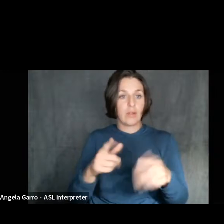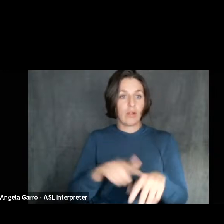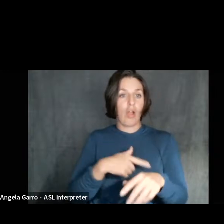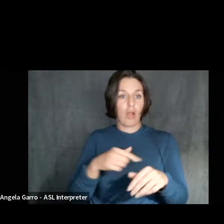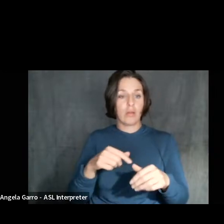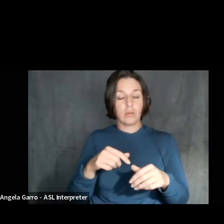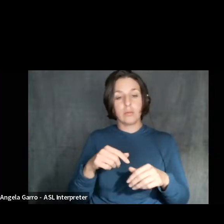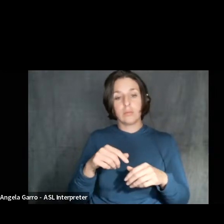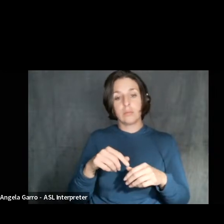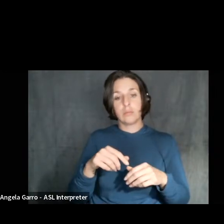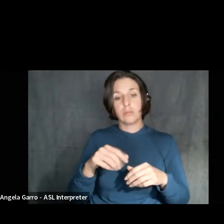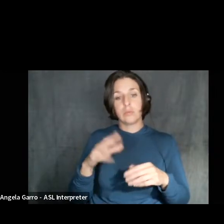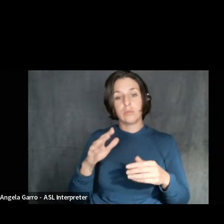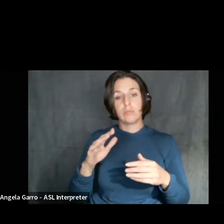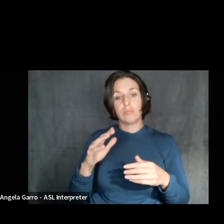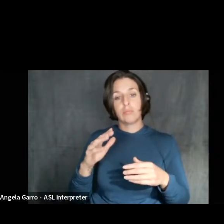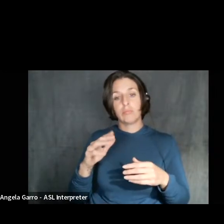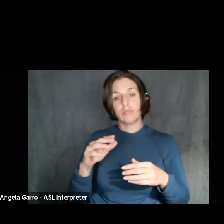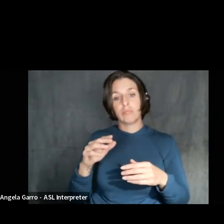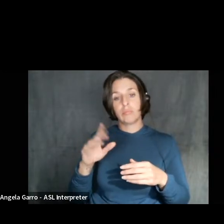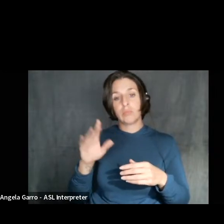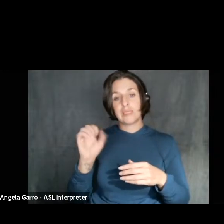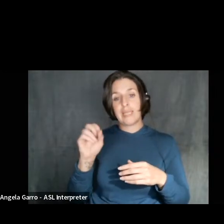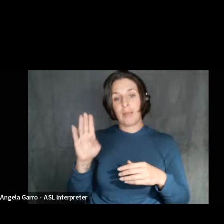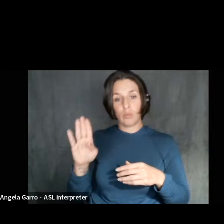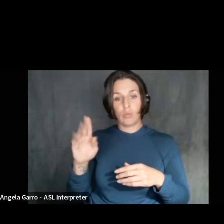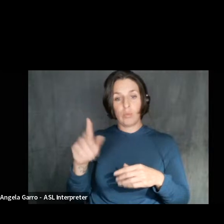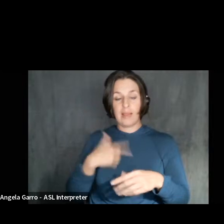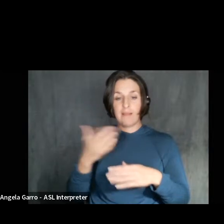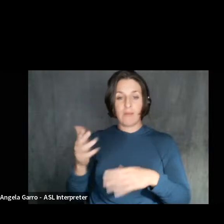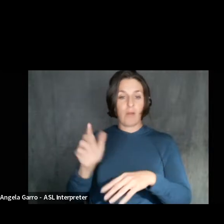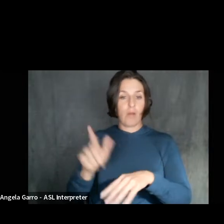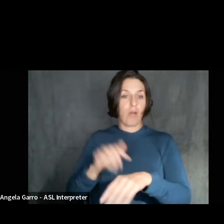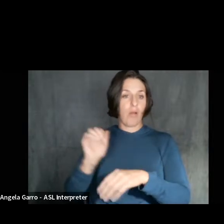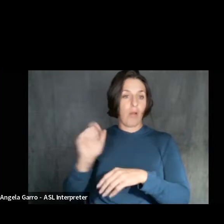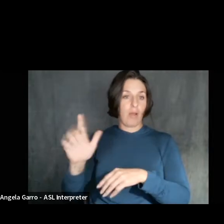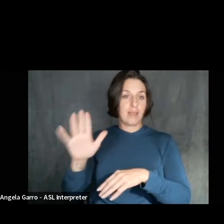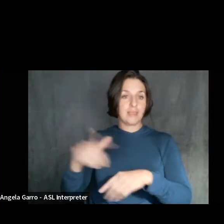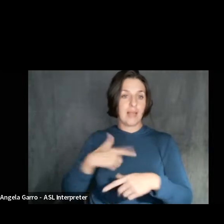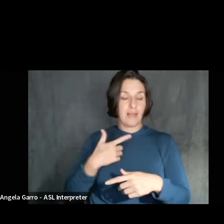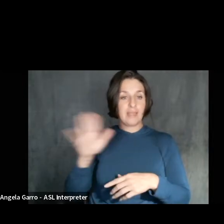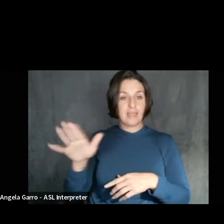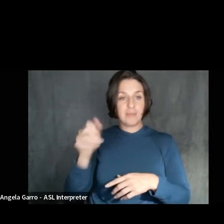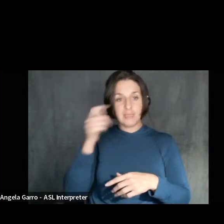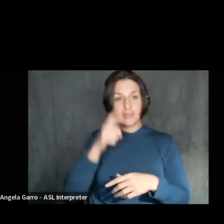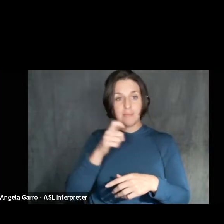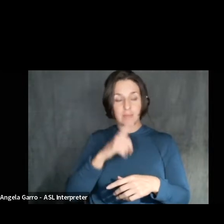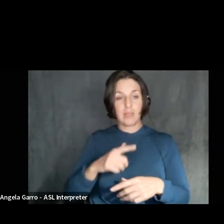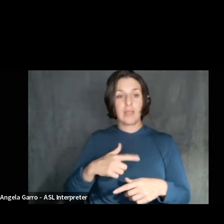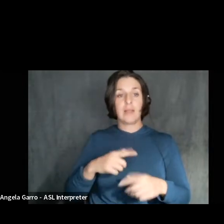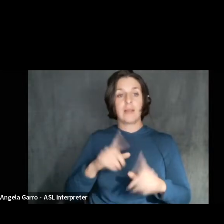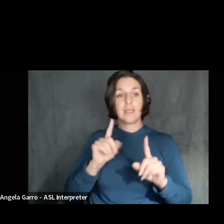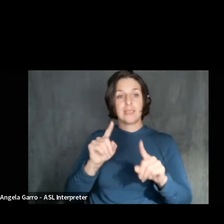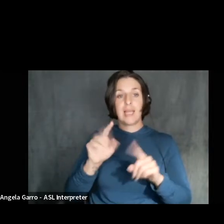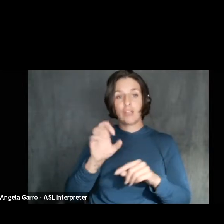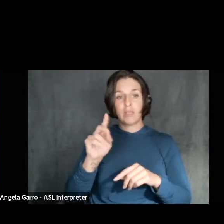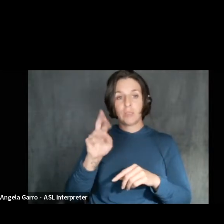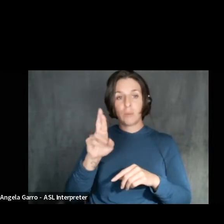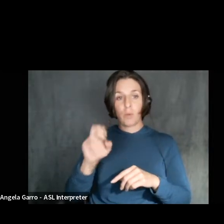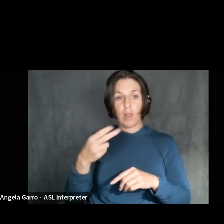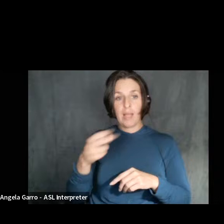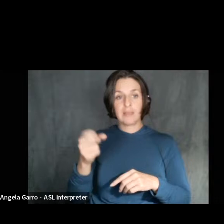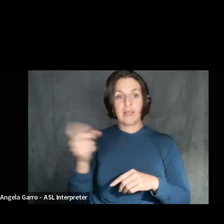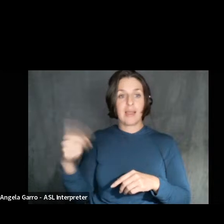San Bruno has lived there all his life. He and his 2 siblings attended Crestmore High School, and they